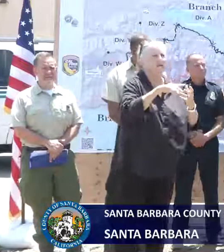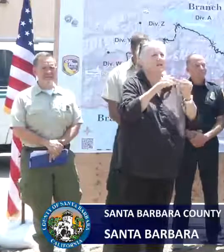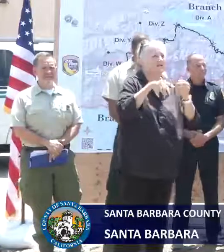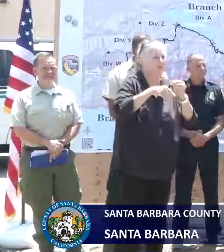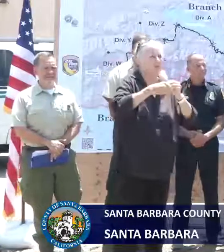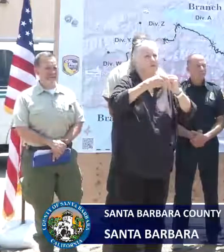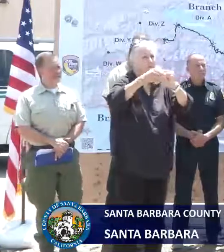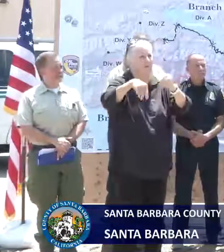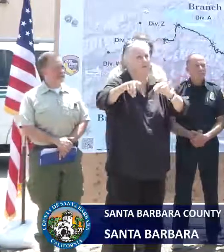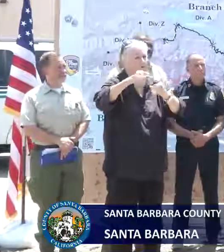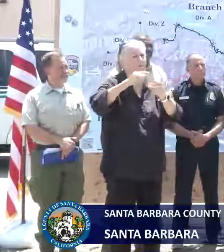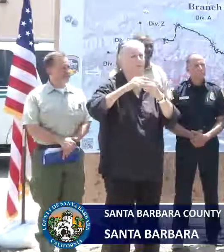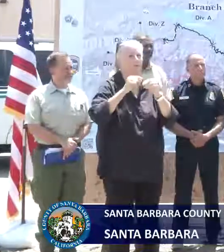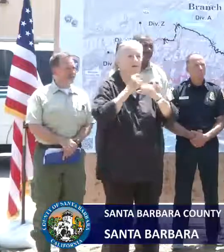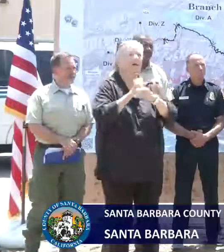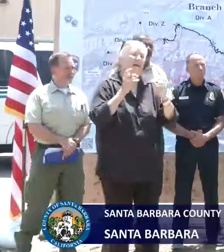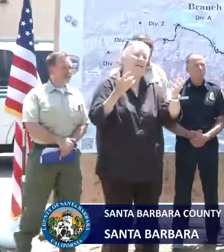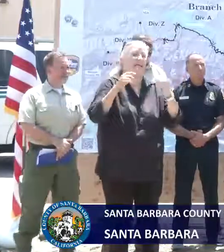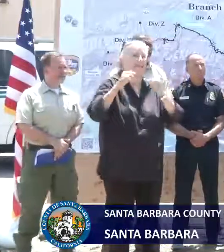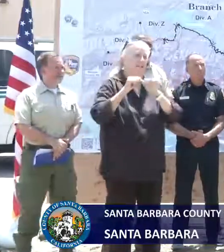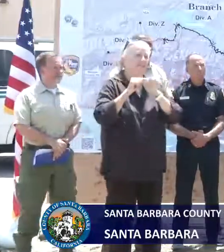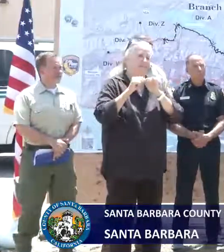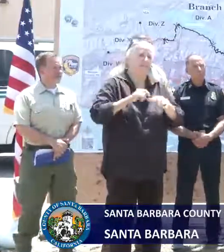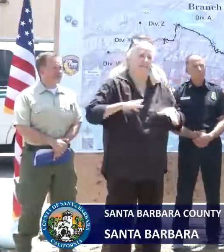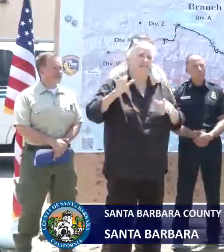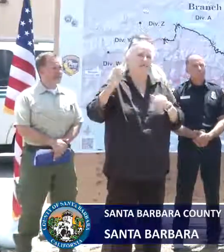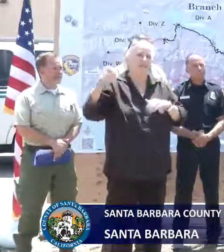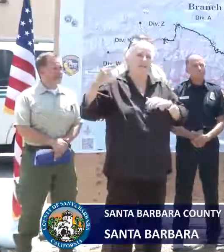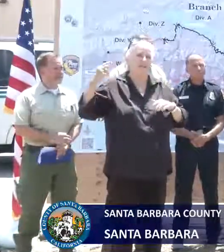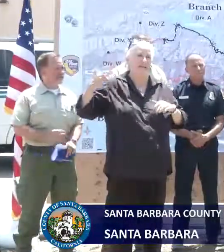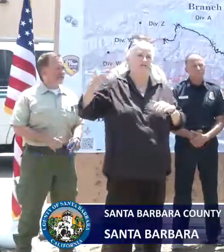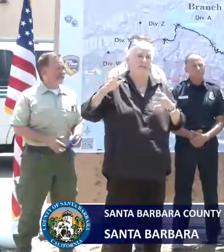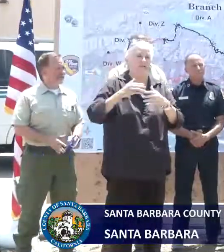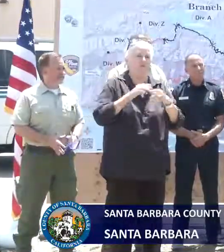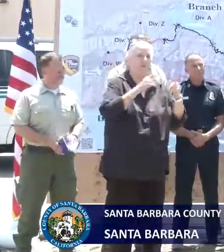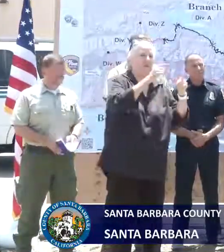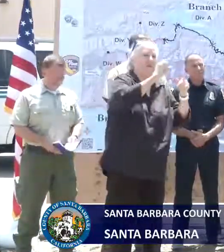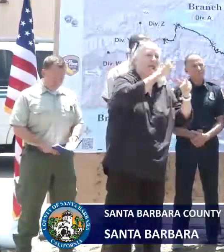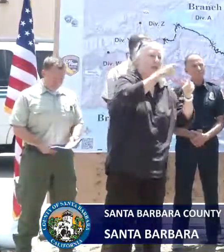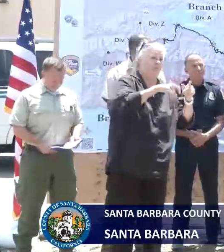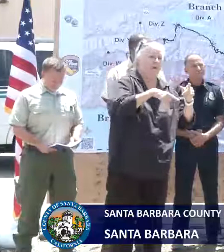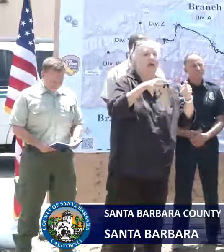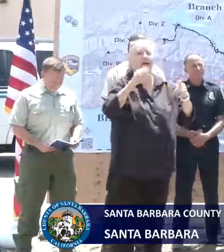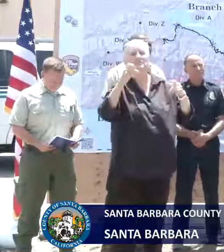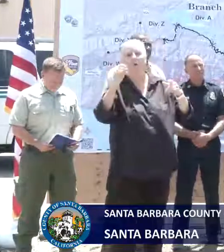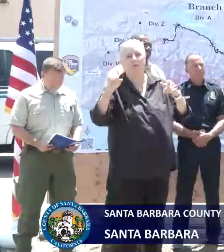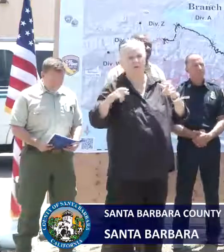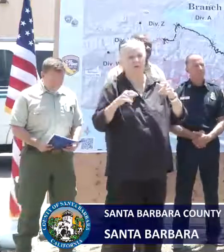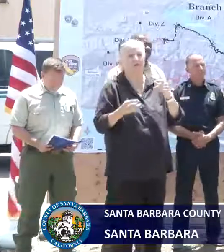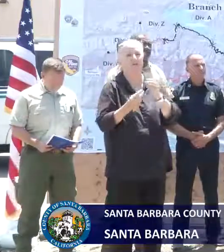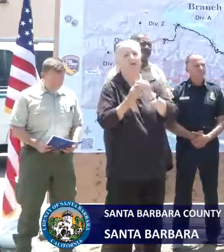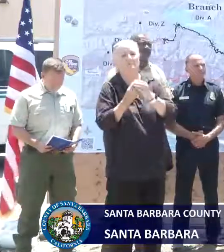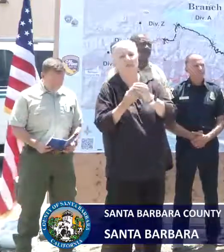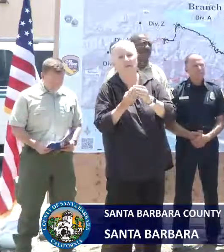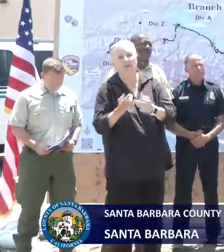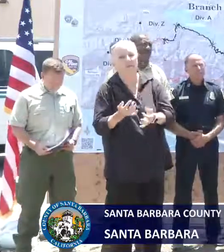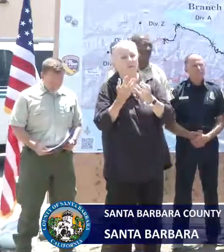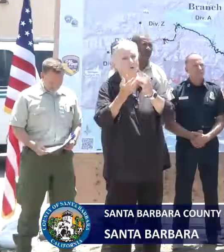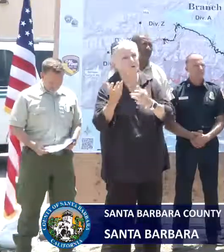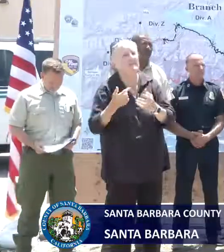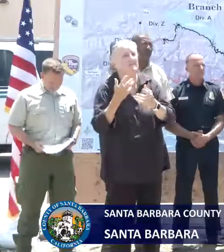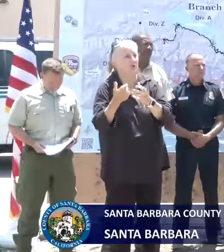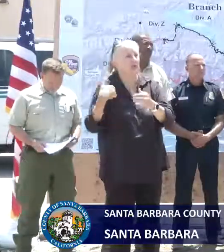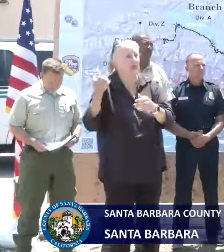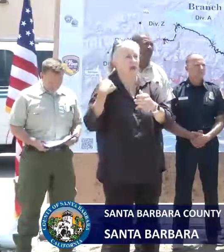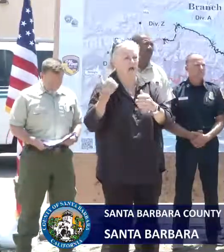Yeah, sure. Sort of a blessing in disguise having the fire history here. Between the Gap and the Sherpa, the fuel beds are very young. The Gap was in 2008, so it's